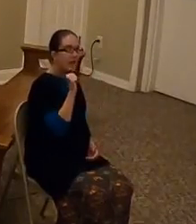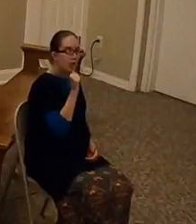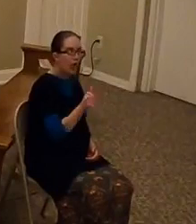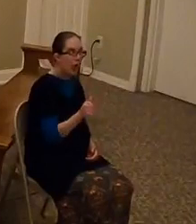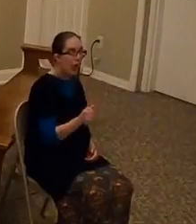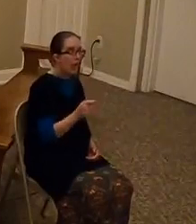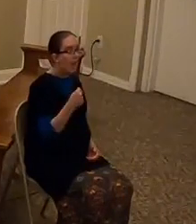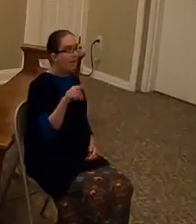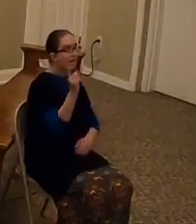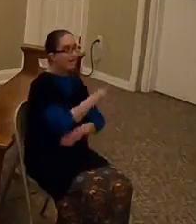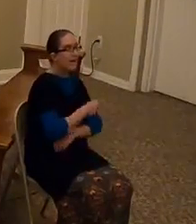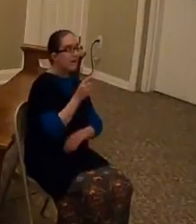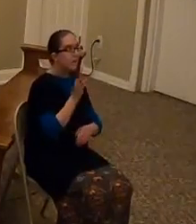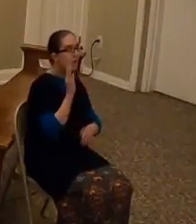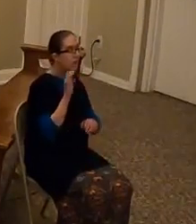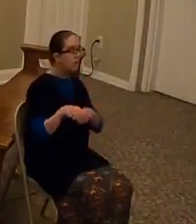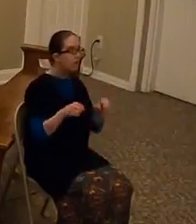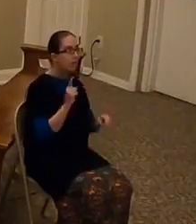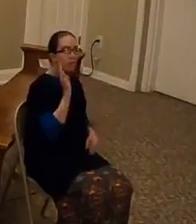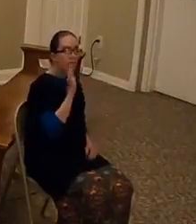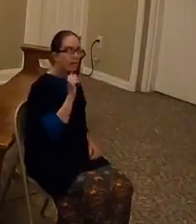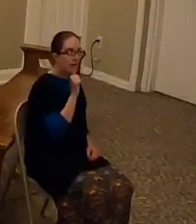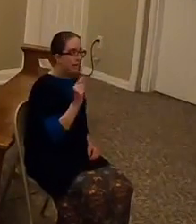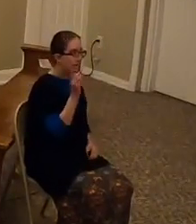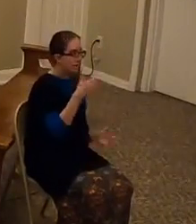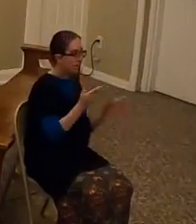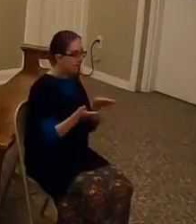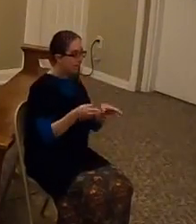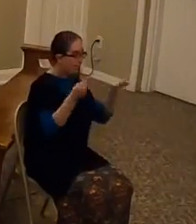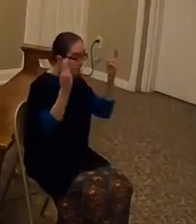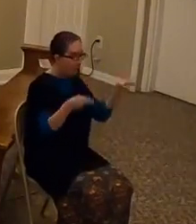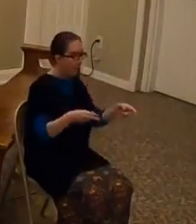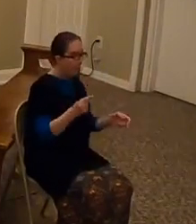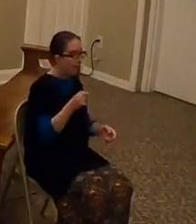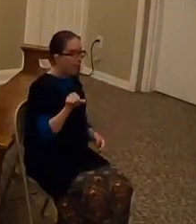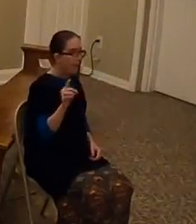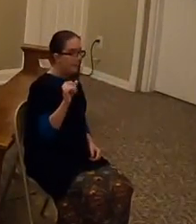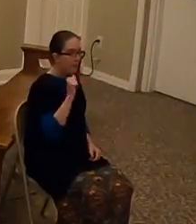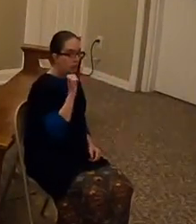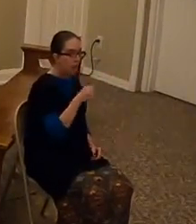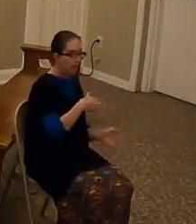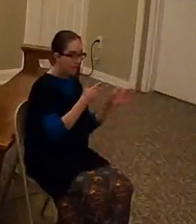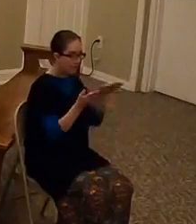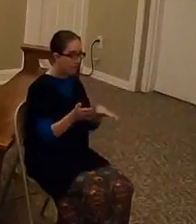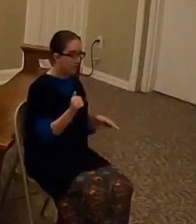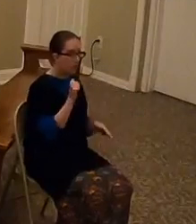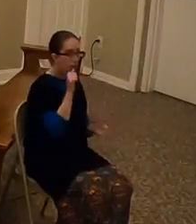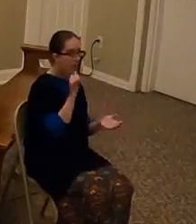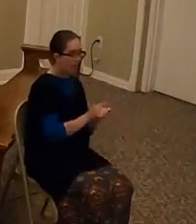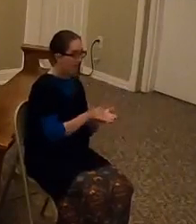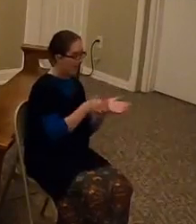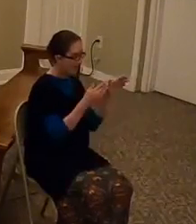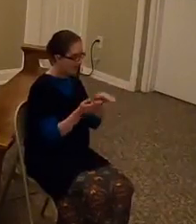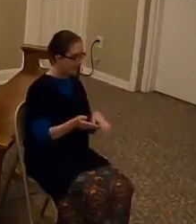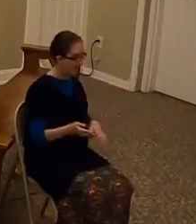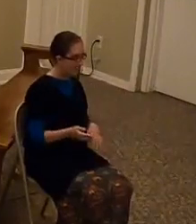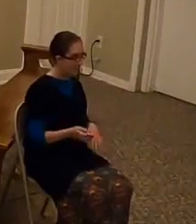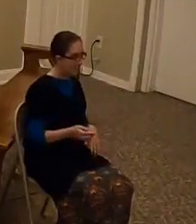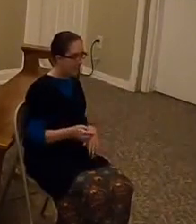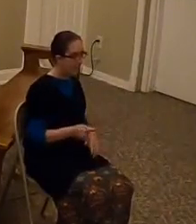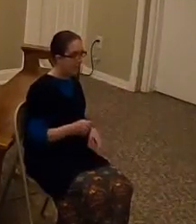it, you're going to surely die. The devil said, you won't die. Guess what happened? They didn't die. Not that day. They died